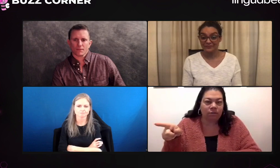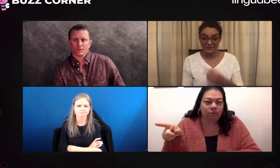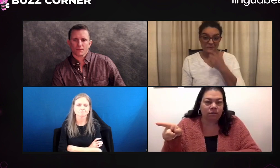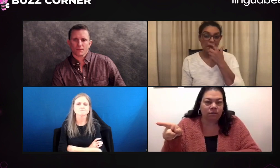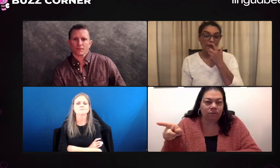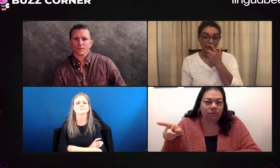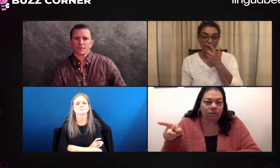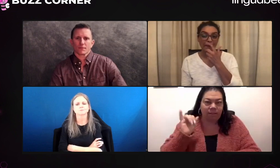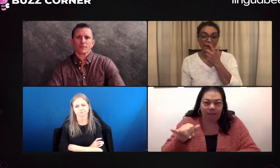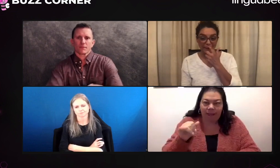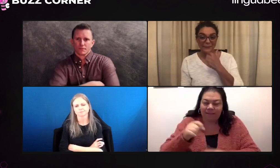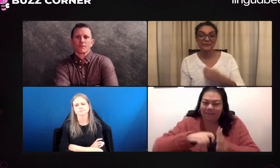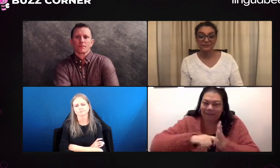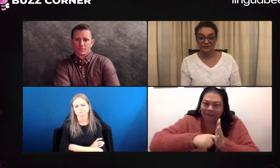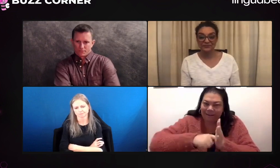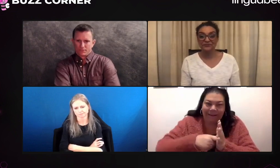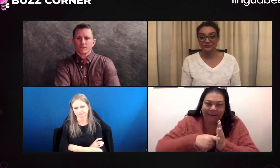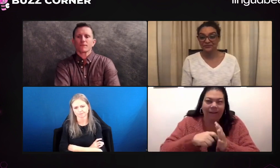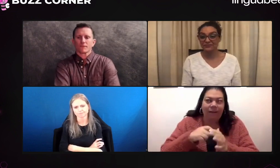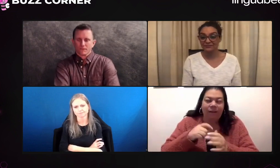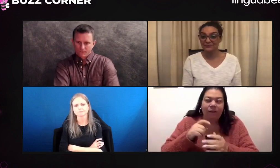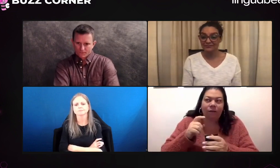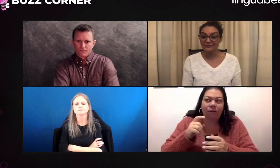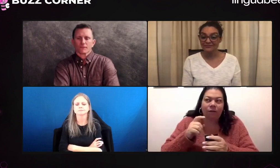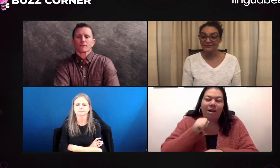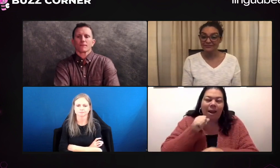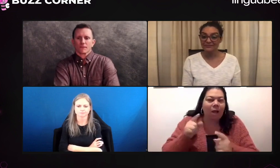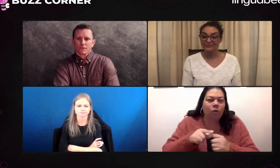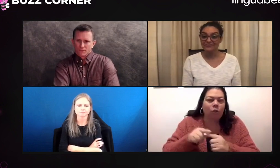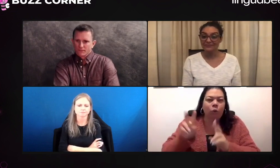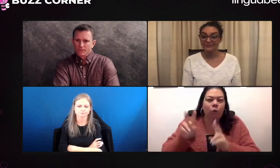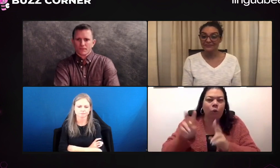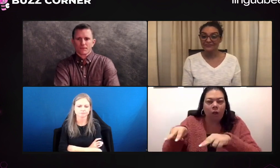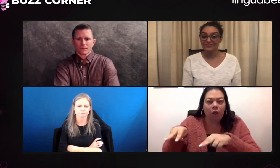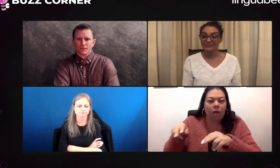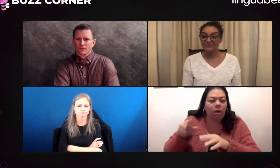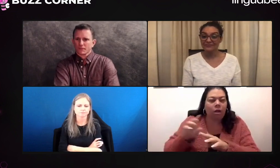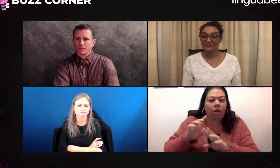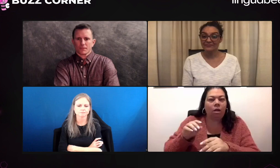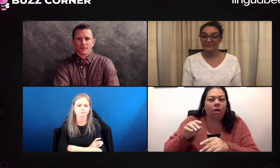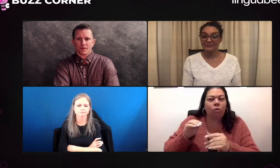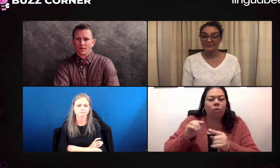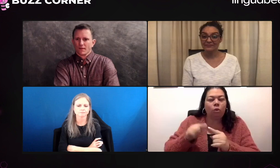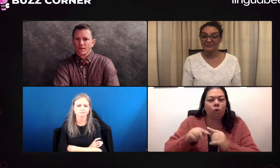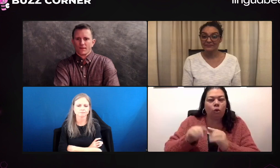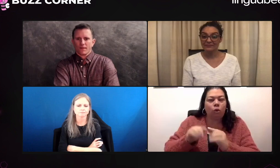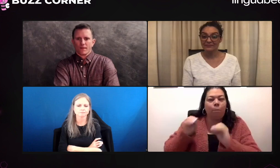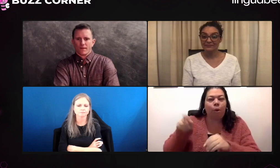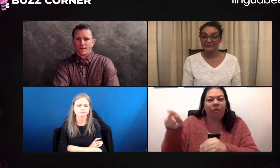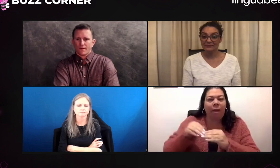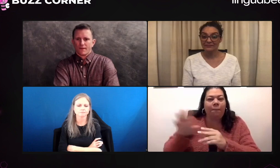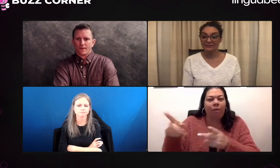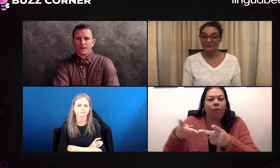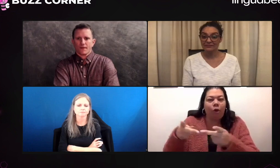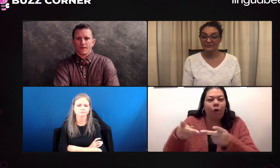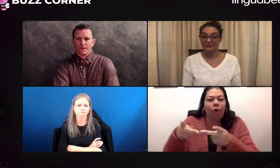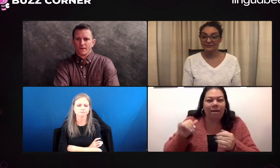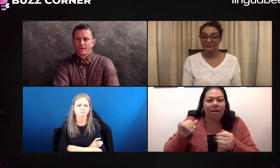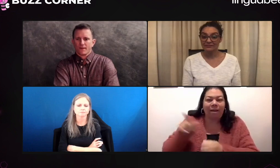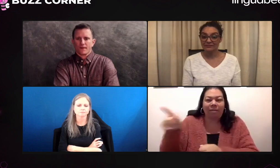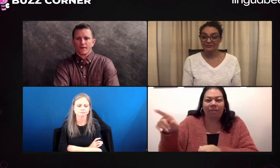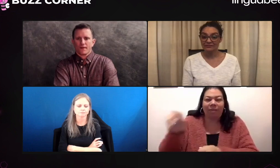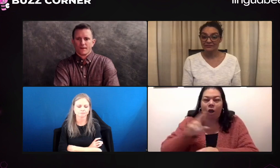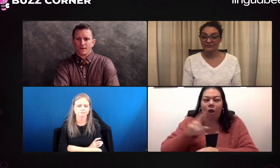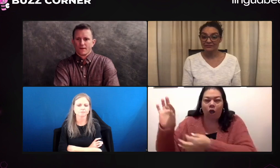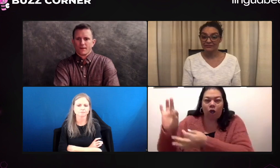automatically knows that they are not in charge. And I feel like that is key. that they should not look down on the